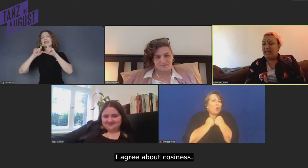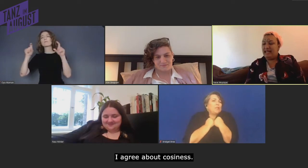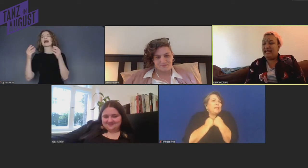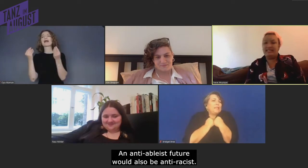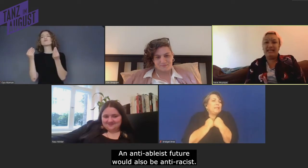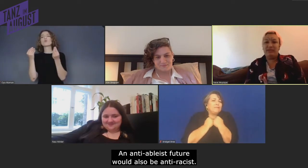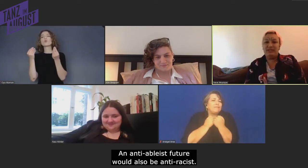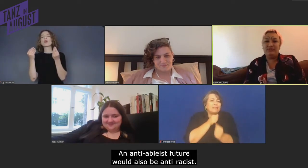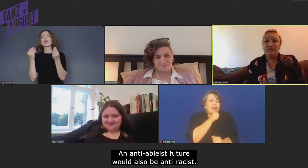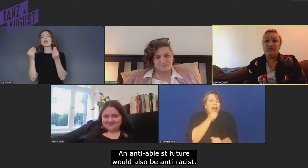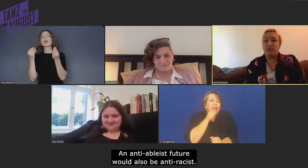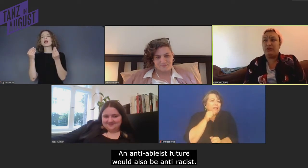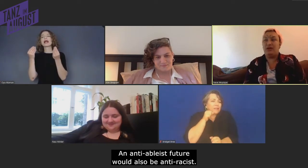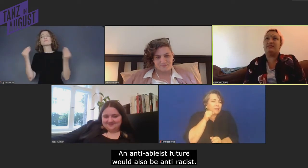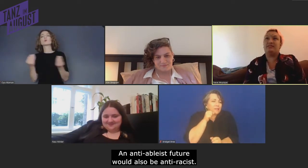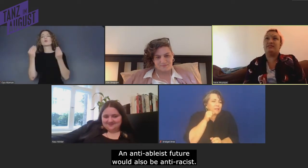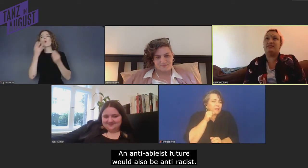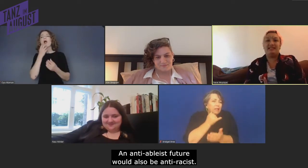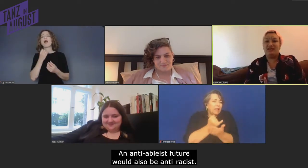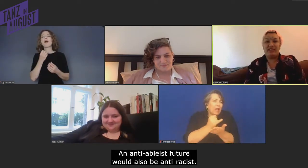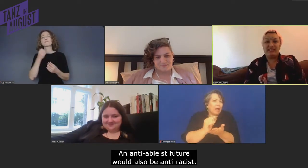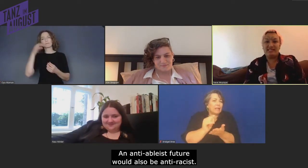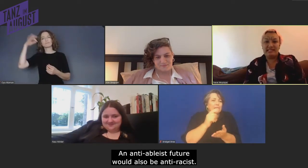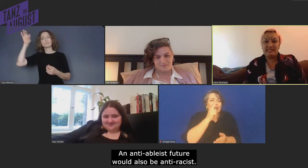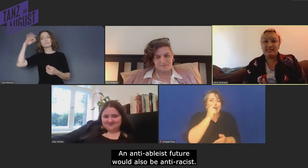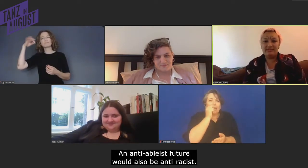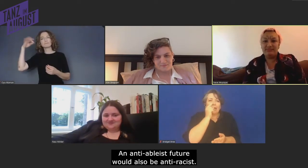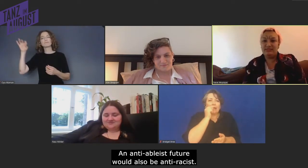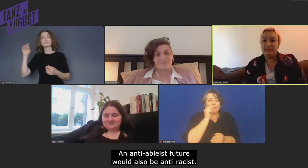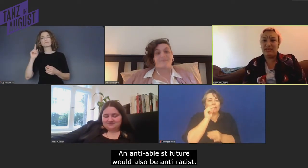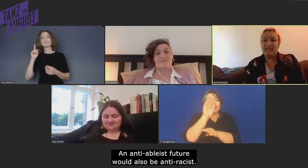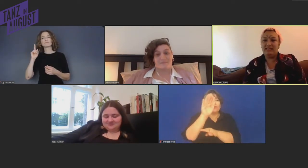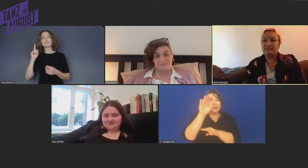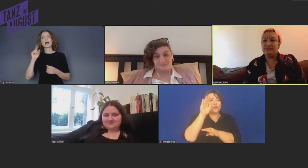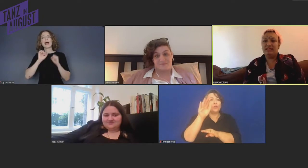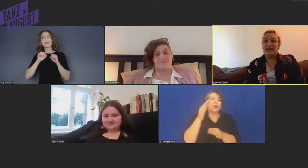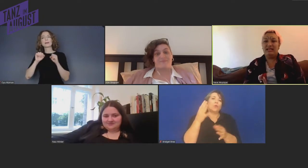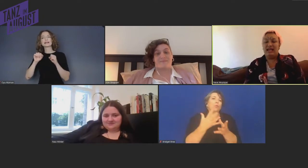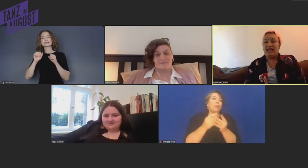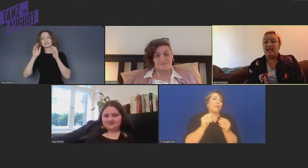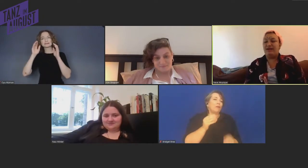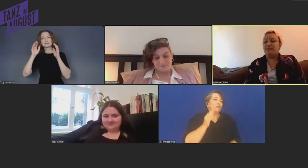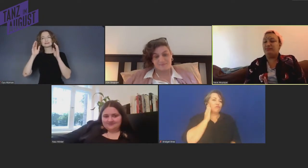An anti-ableist future would also be anti-racist to me.